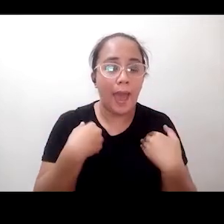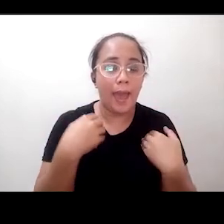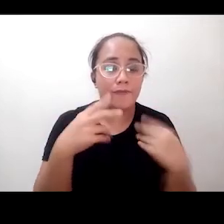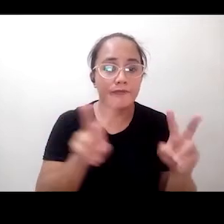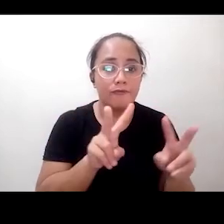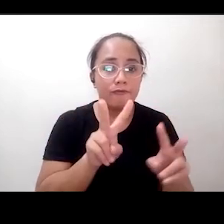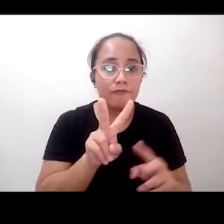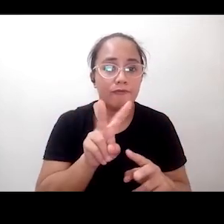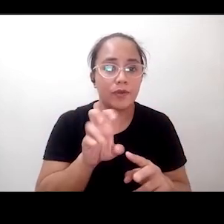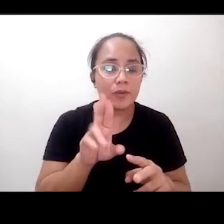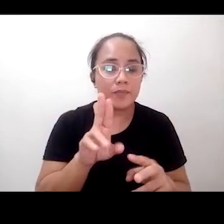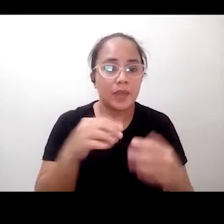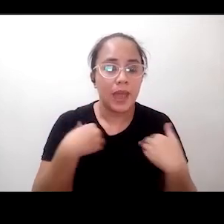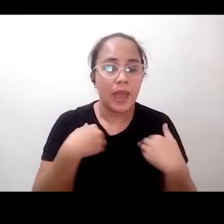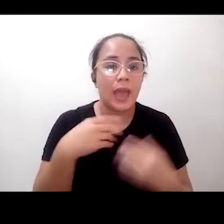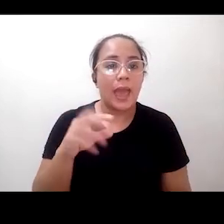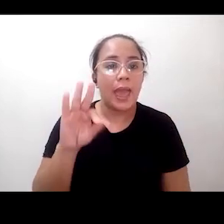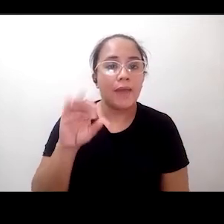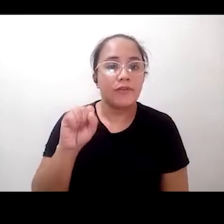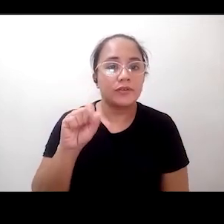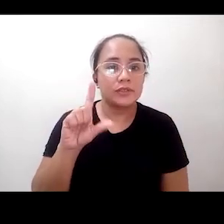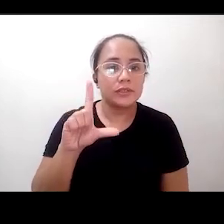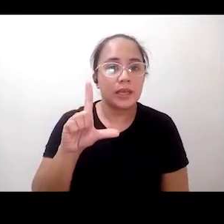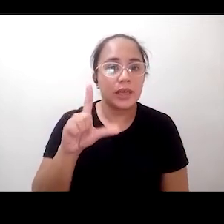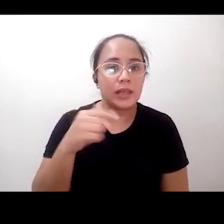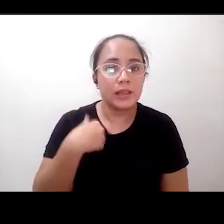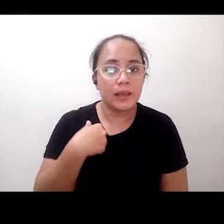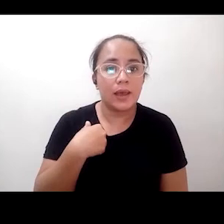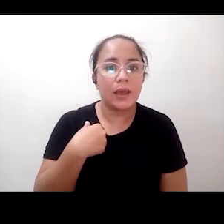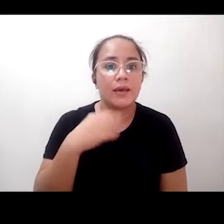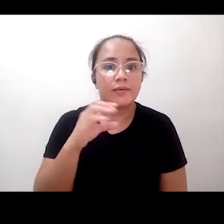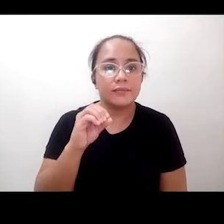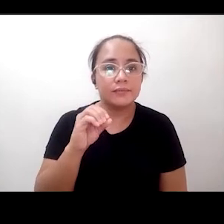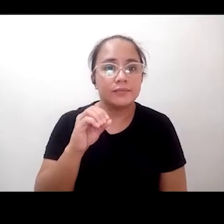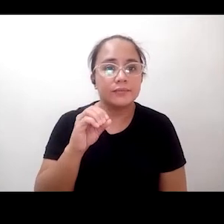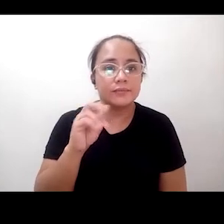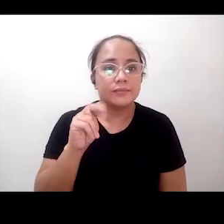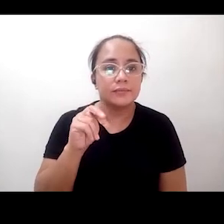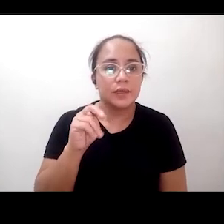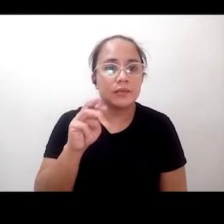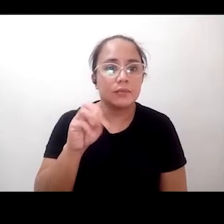has a manual component and a non-manual component.